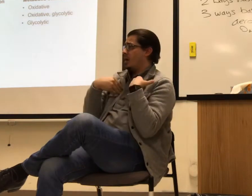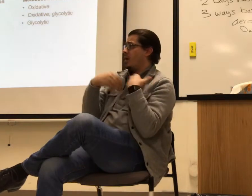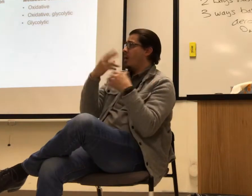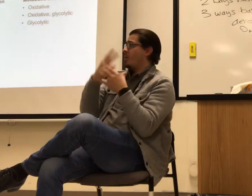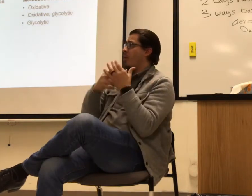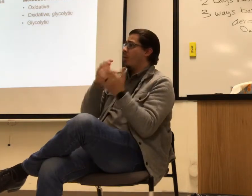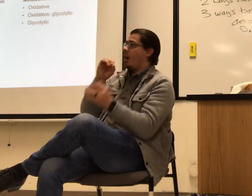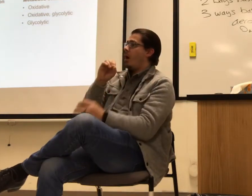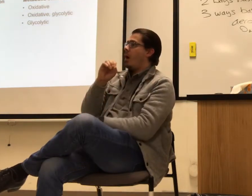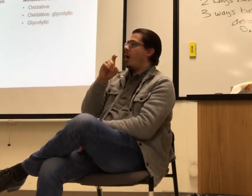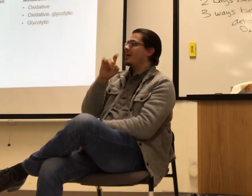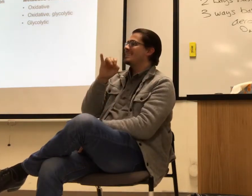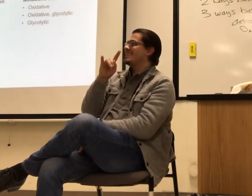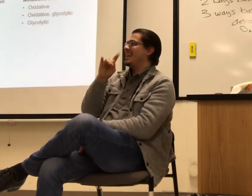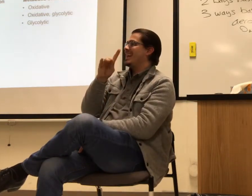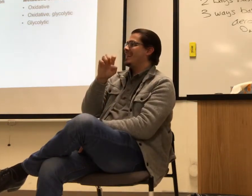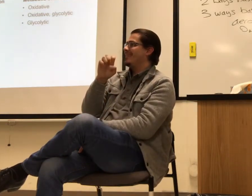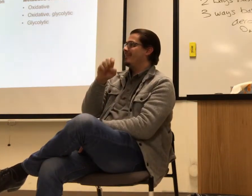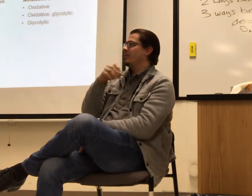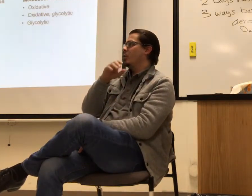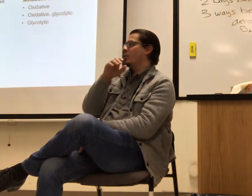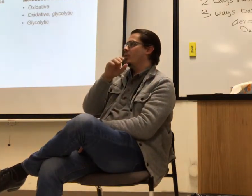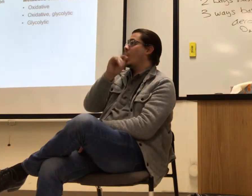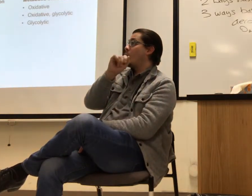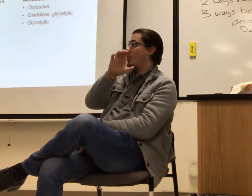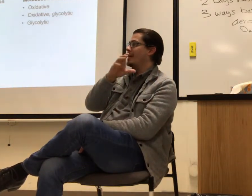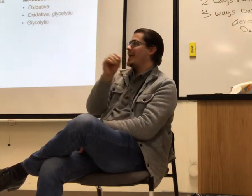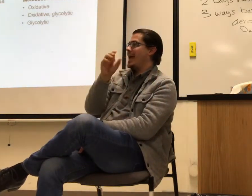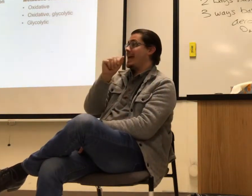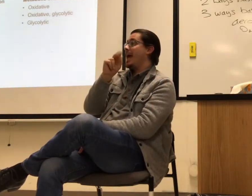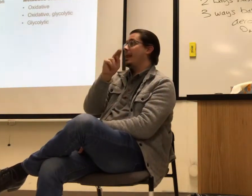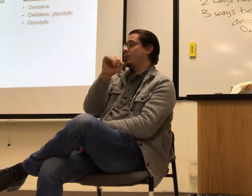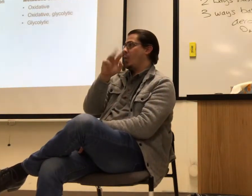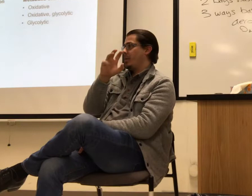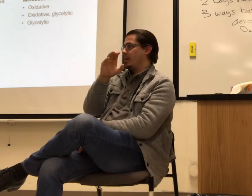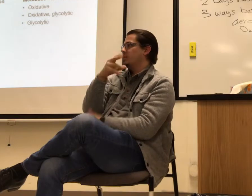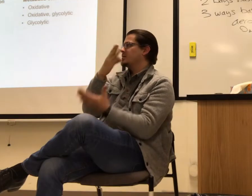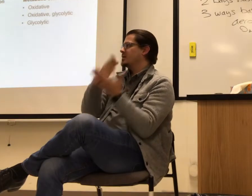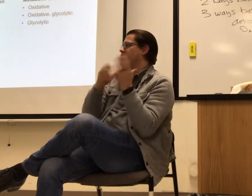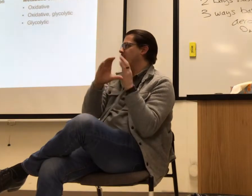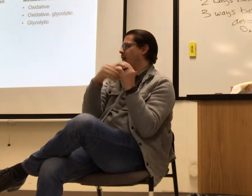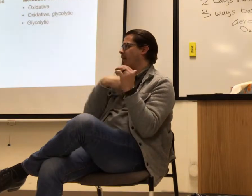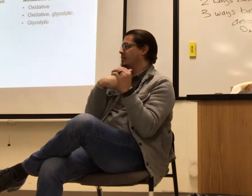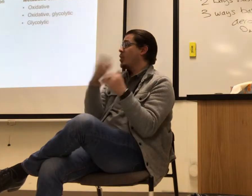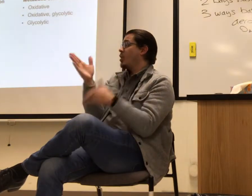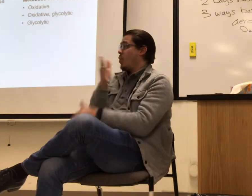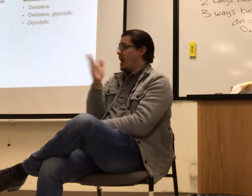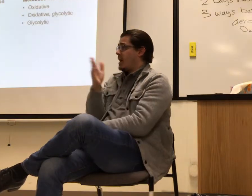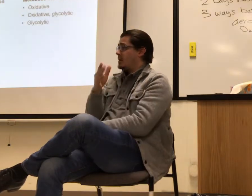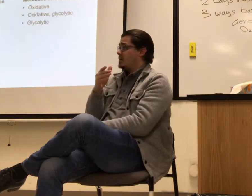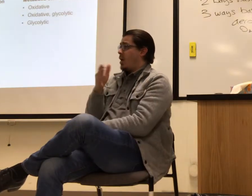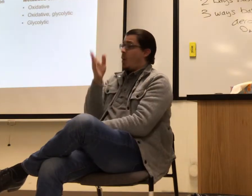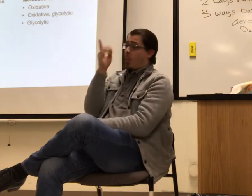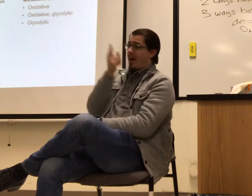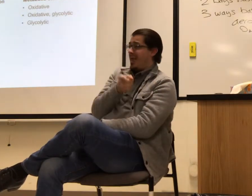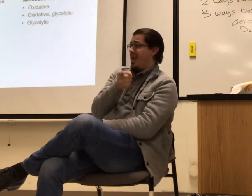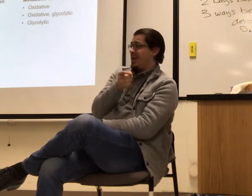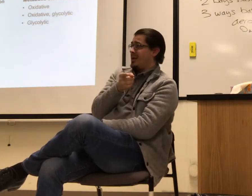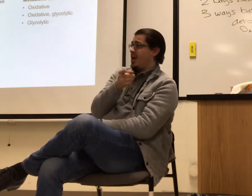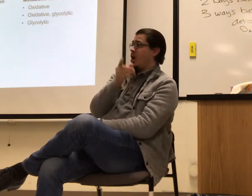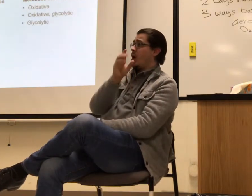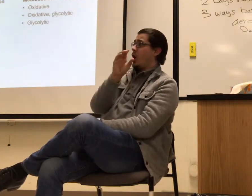oxidative. Well, they have the aerobic and anaerobic. So the range is on one end,